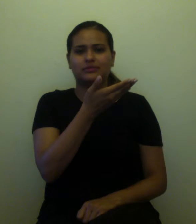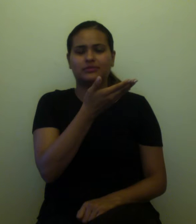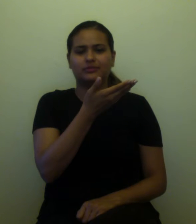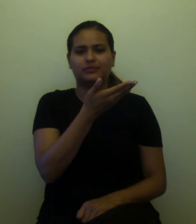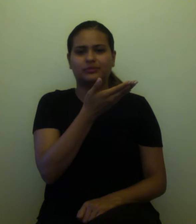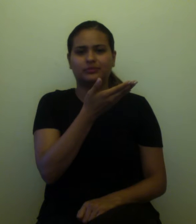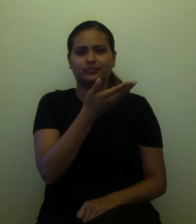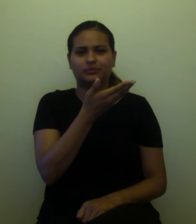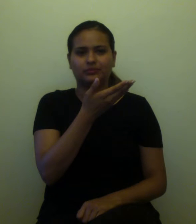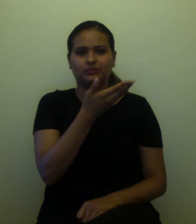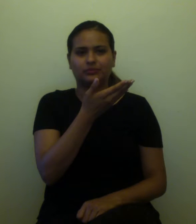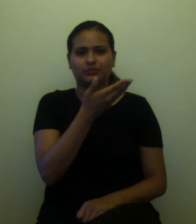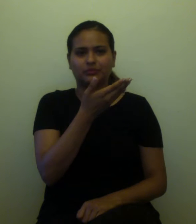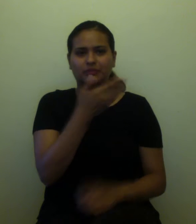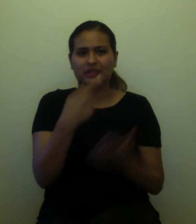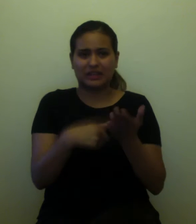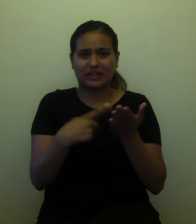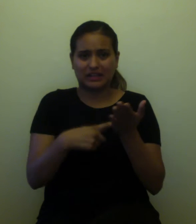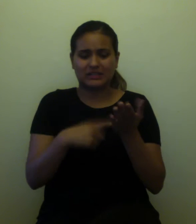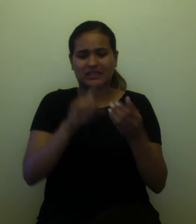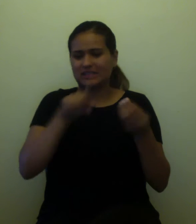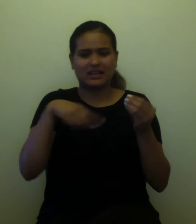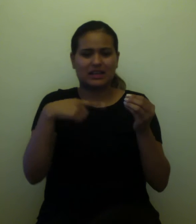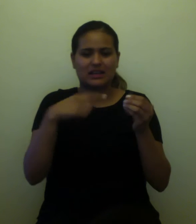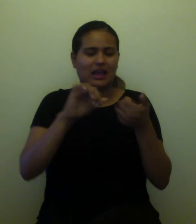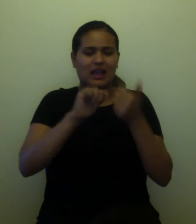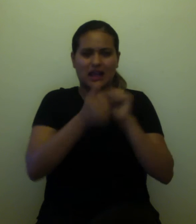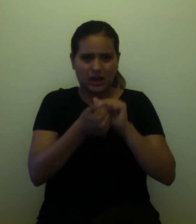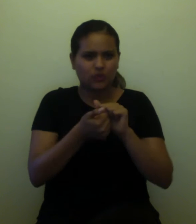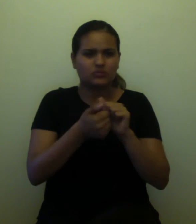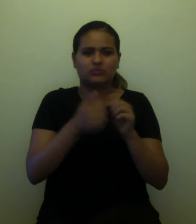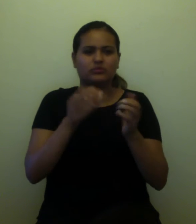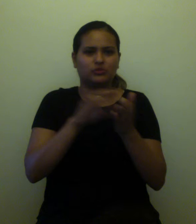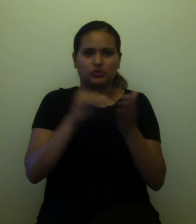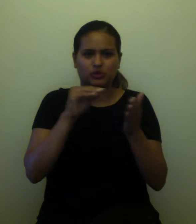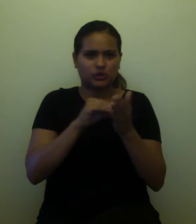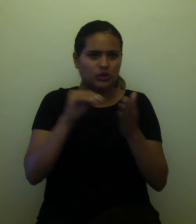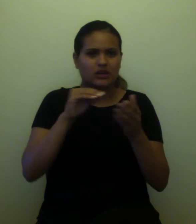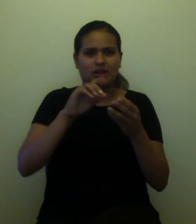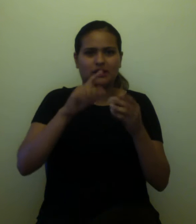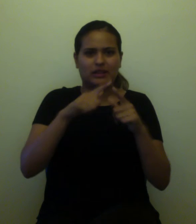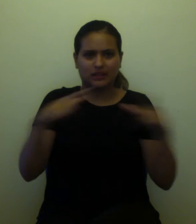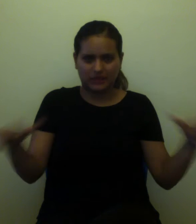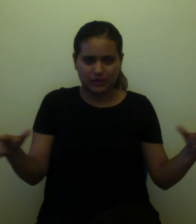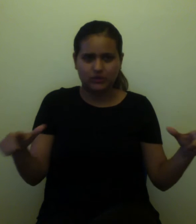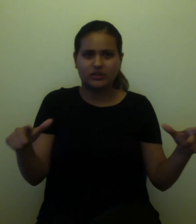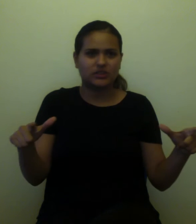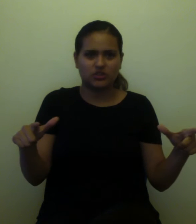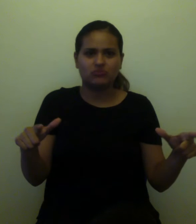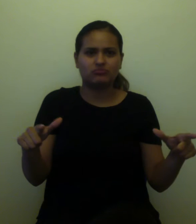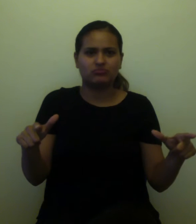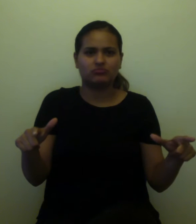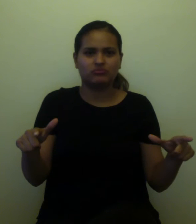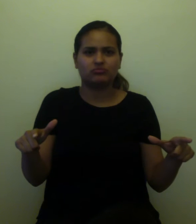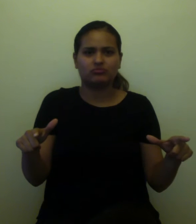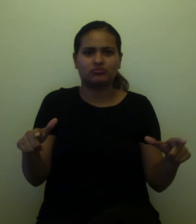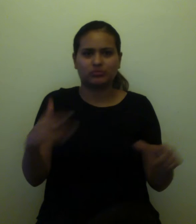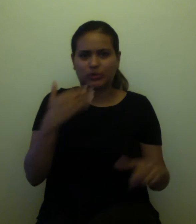have massive challenges with social dislocation, with wars, all sorts of things going on. And if we can't communicate,